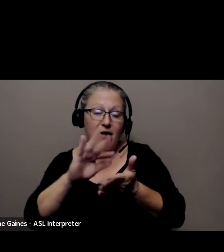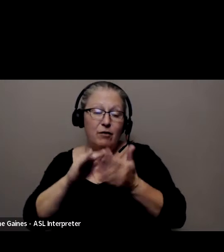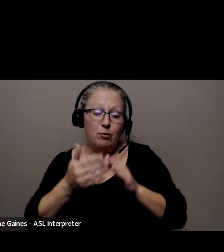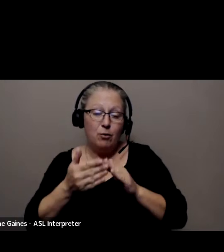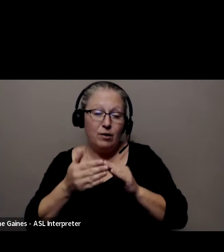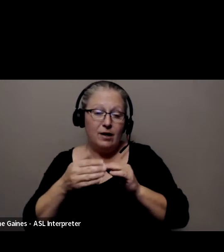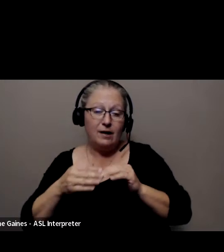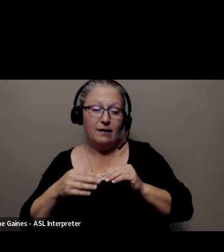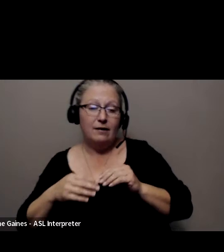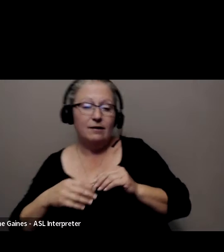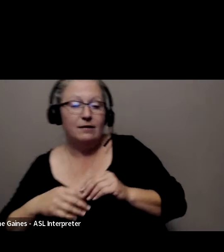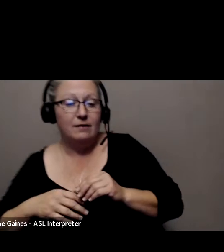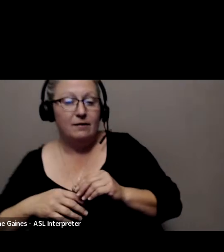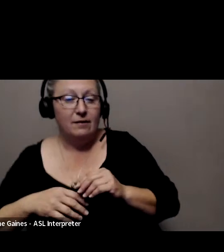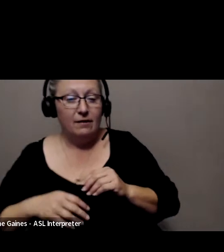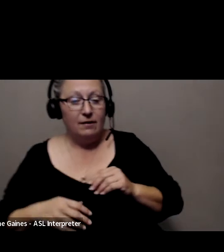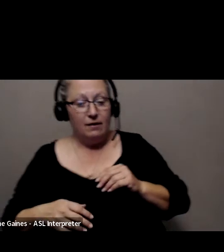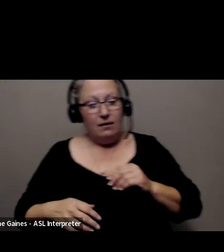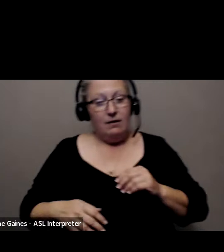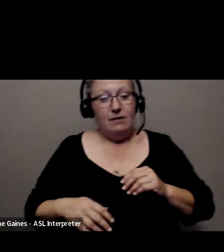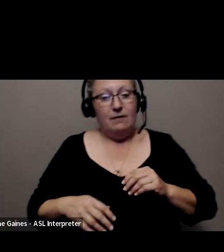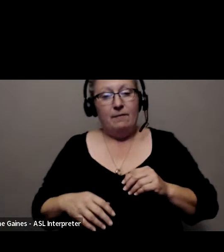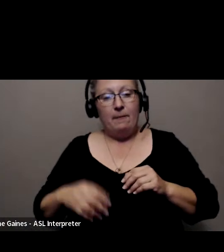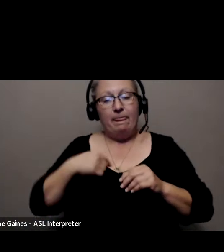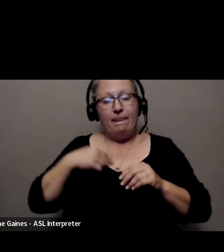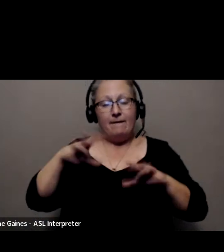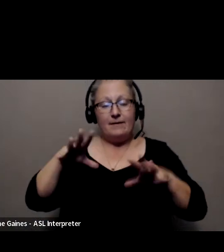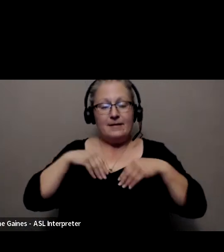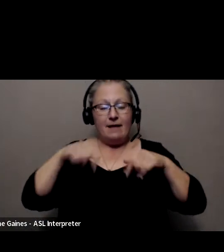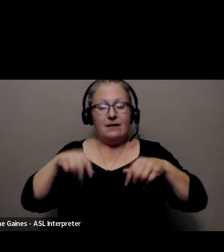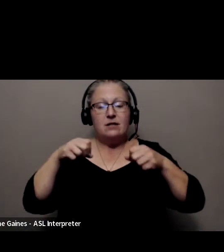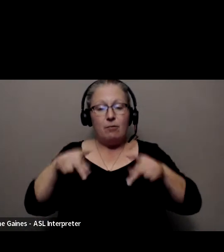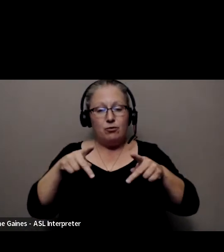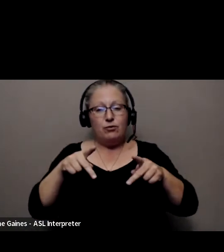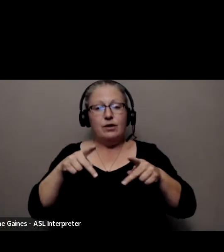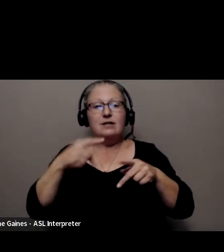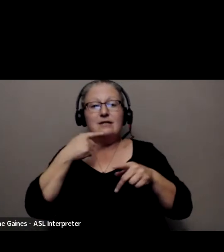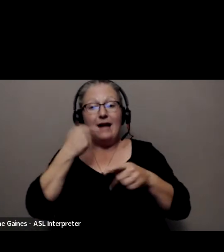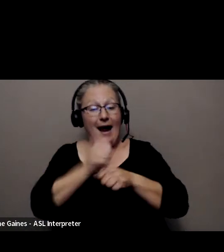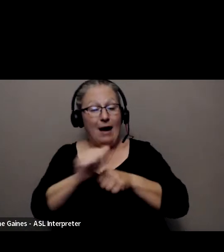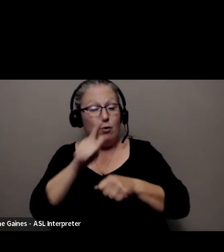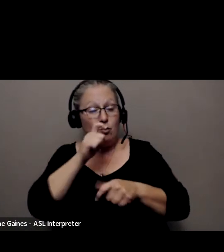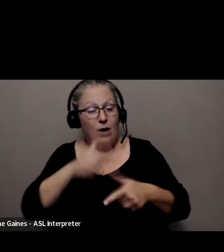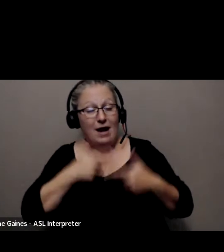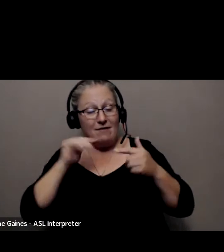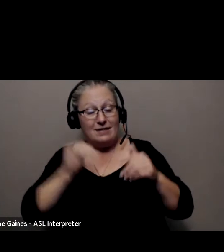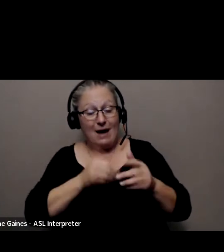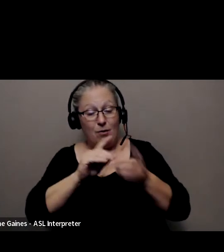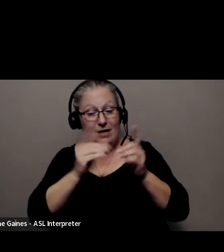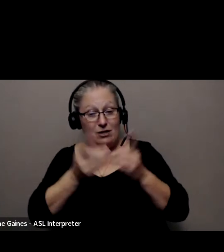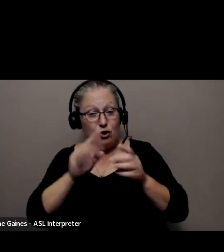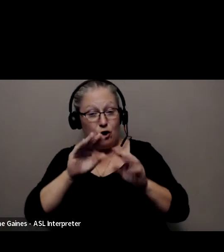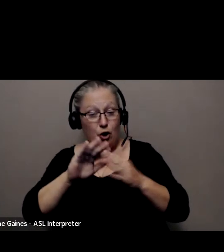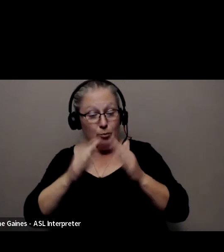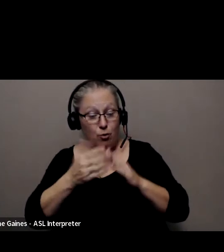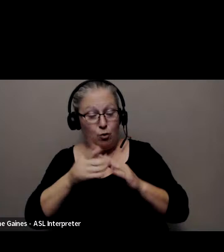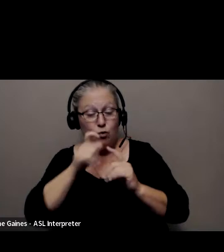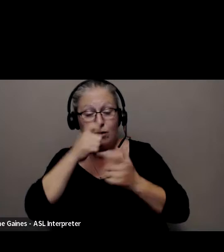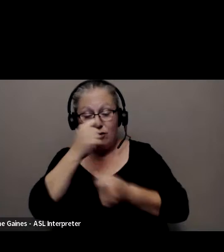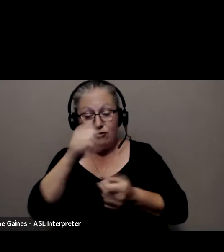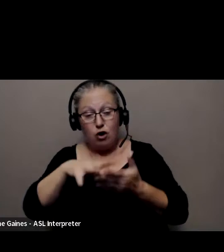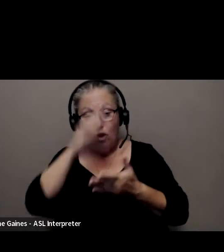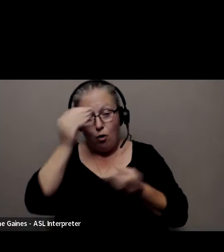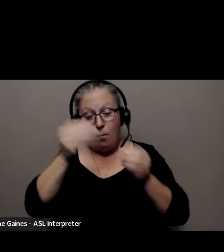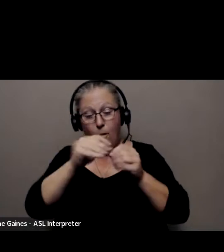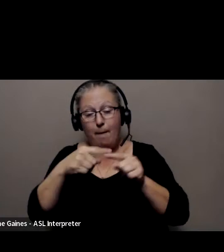community. I do have to take this opportunity to plug that if anyone that lives in our district community is interested in learning more